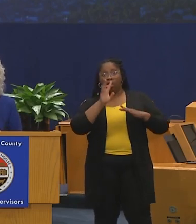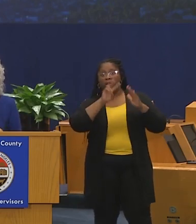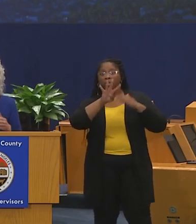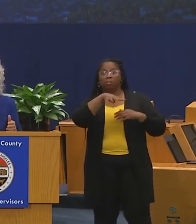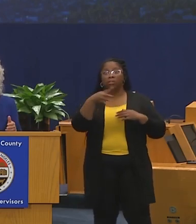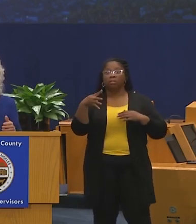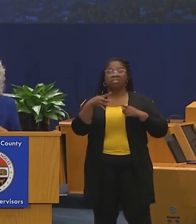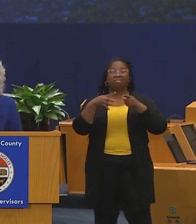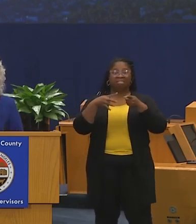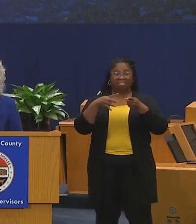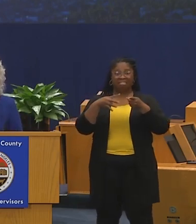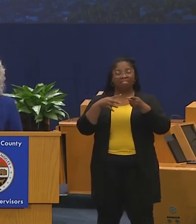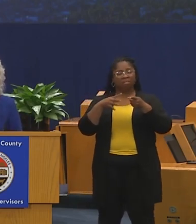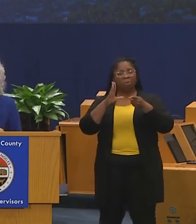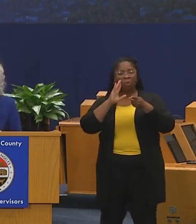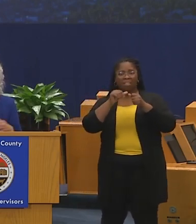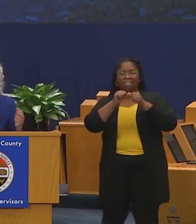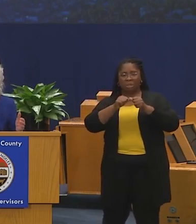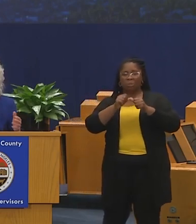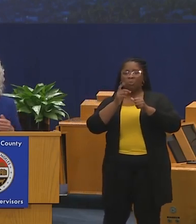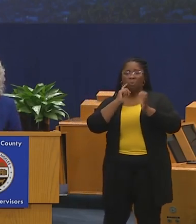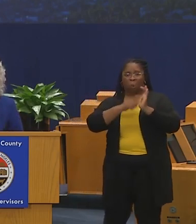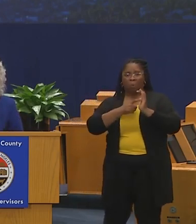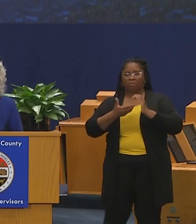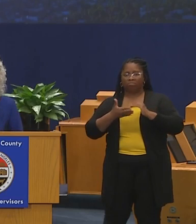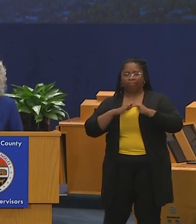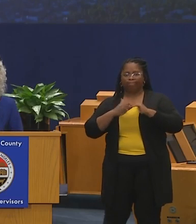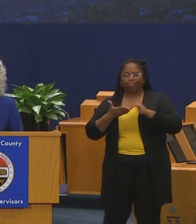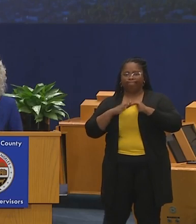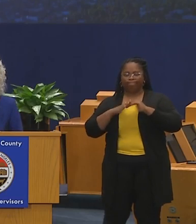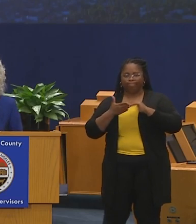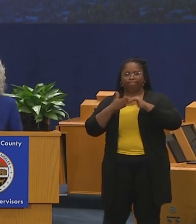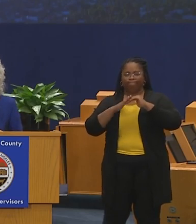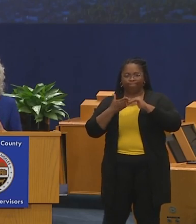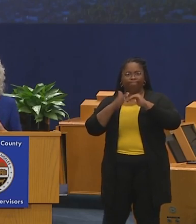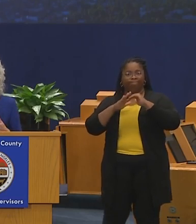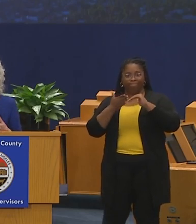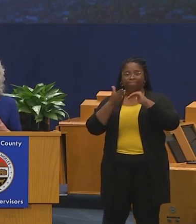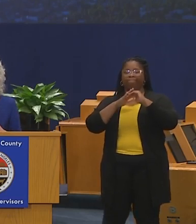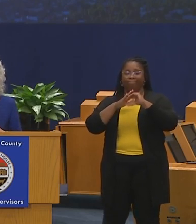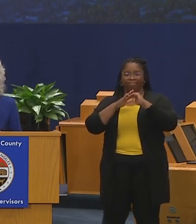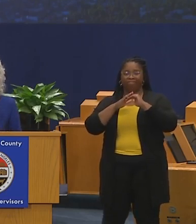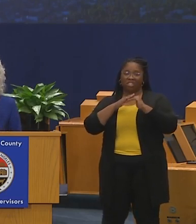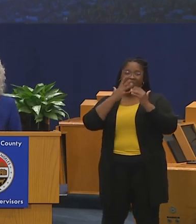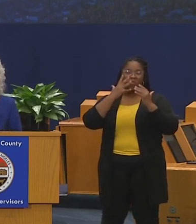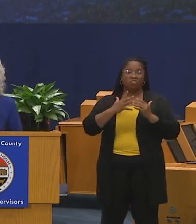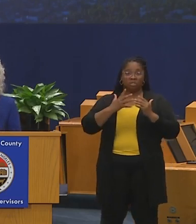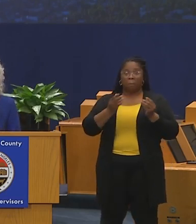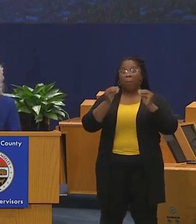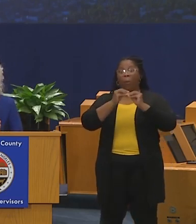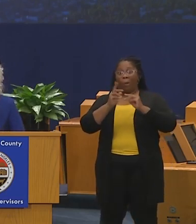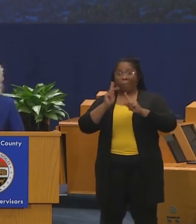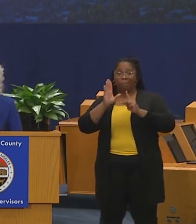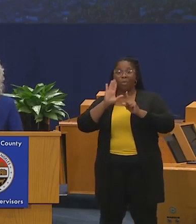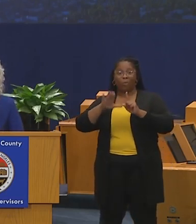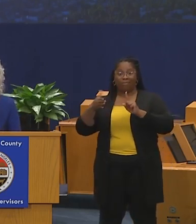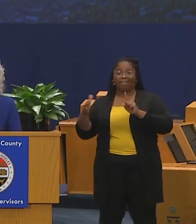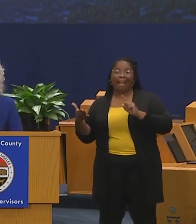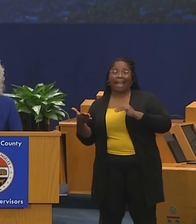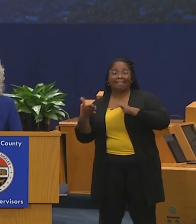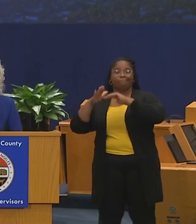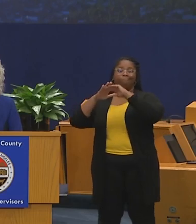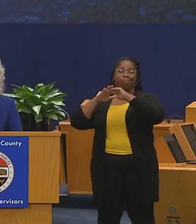we still will see an increase in cases, and we still will see an increase, unfortunately, in the people who die. And until we get to the other side